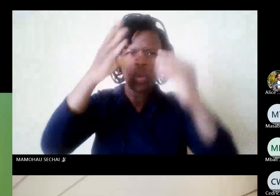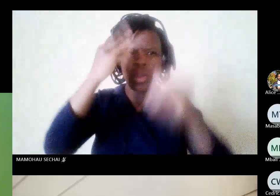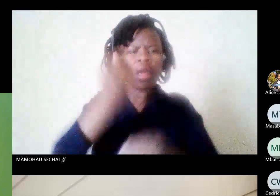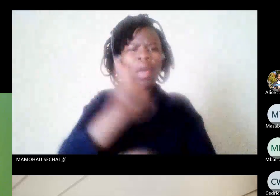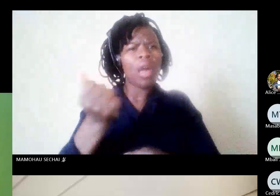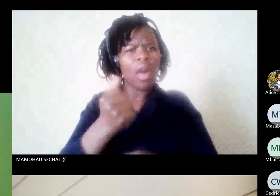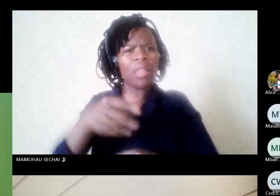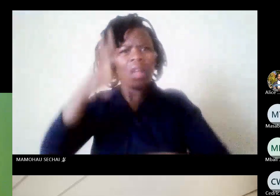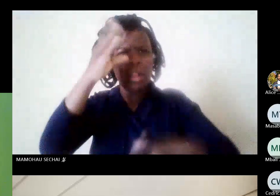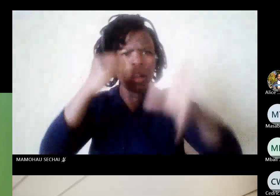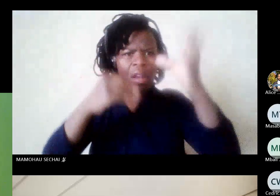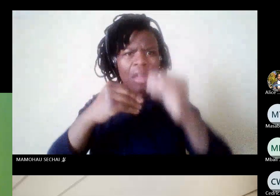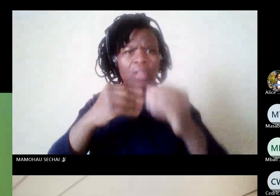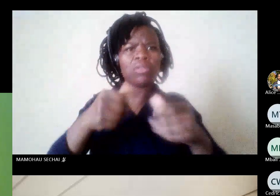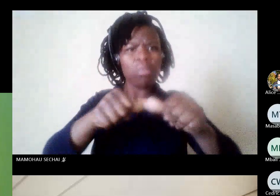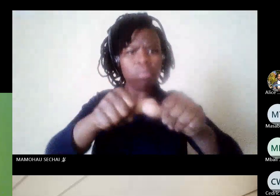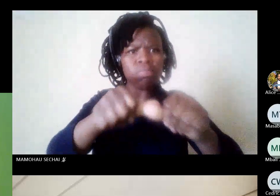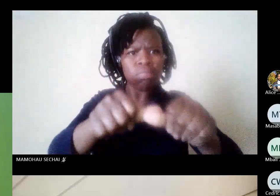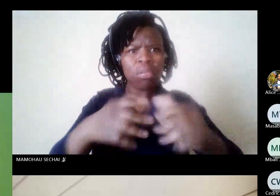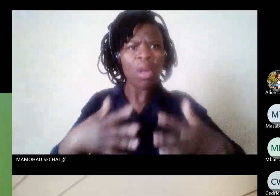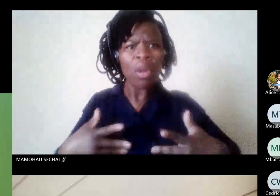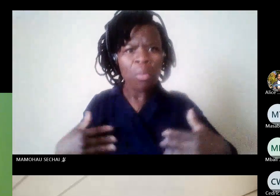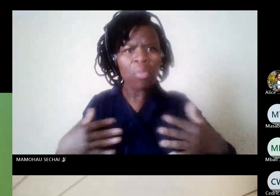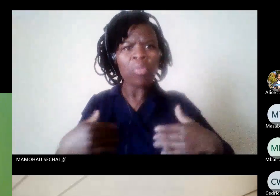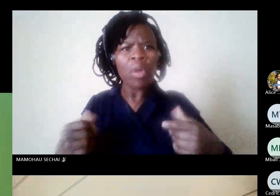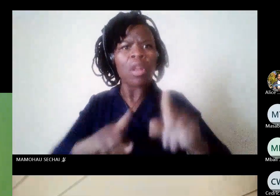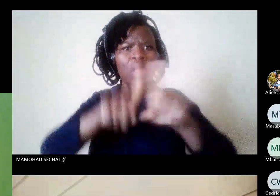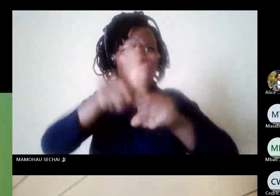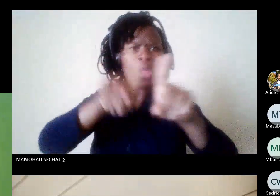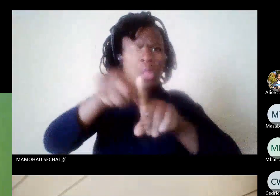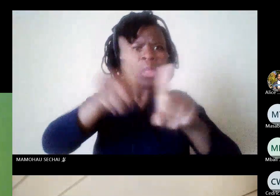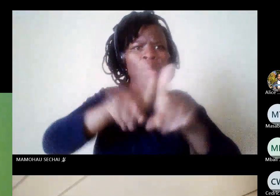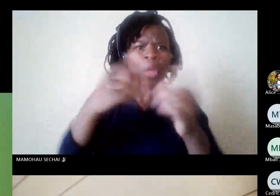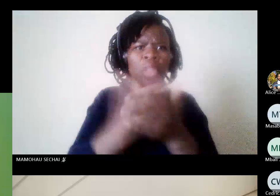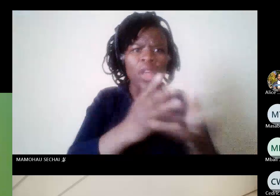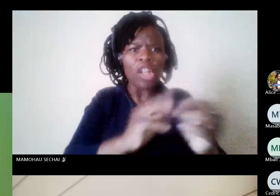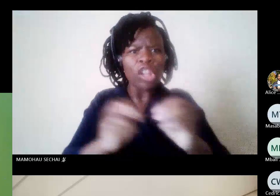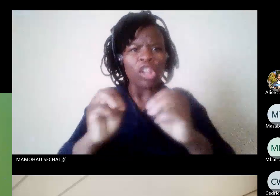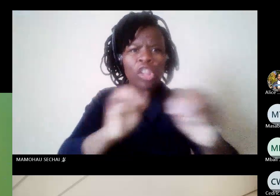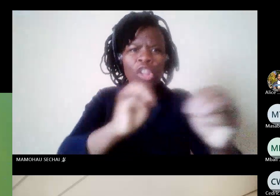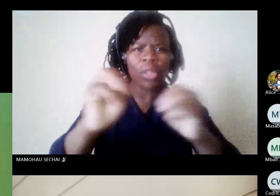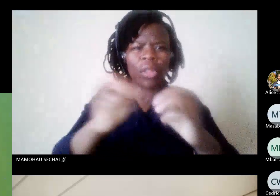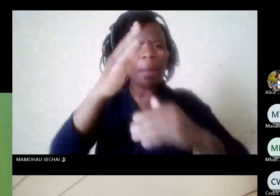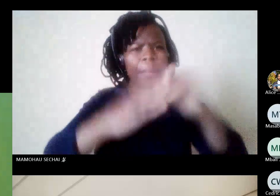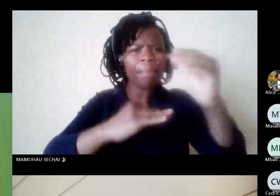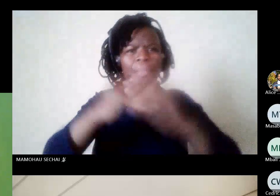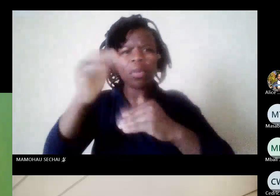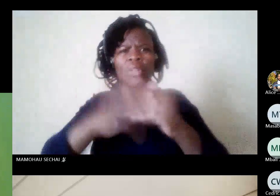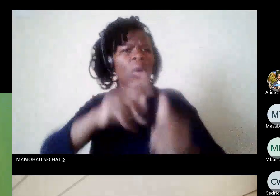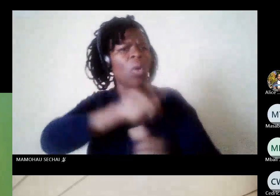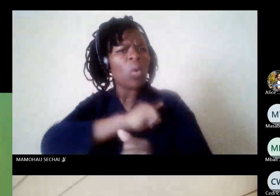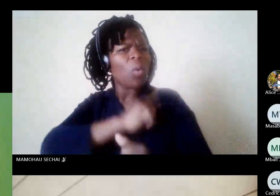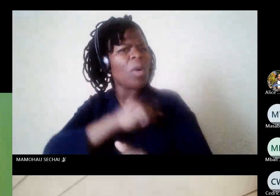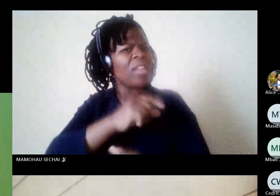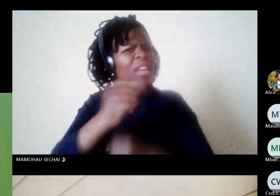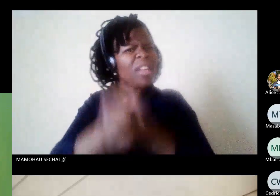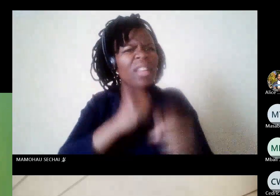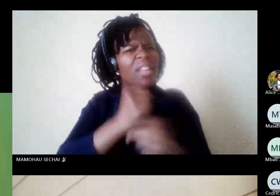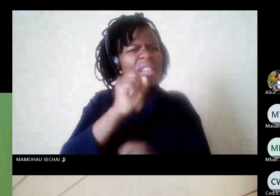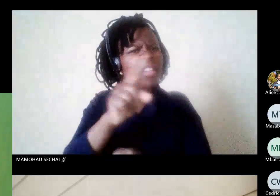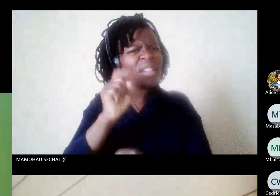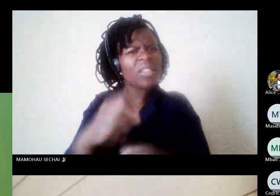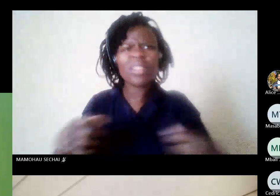and they are succeeding. Orientation and mobility, they're able to go through the buildings without. Why is this 11-year-old? You now start, you